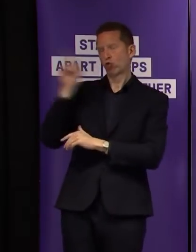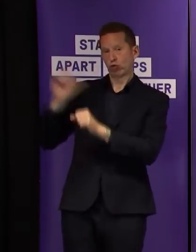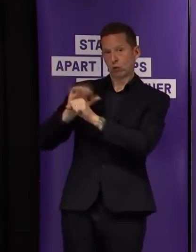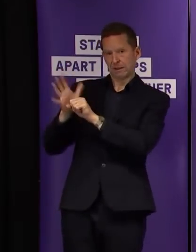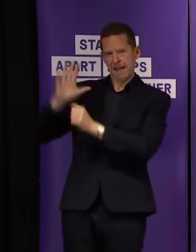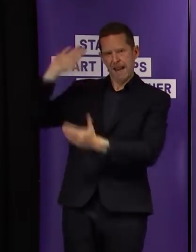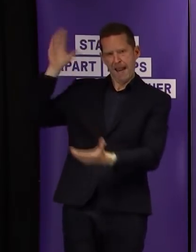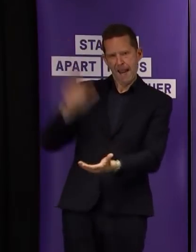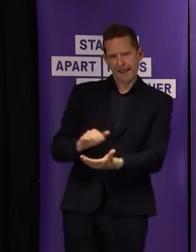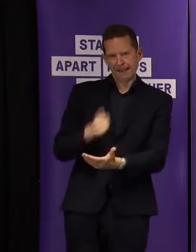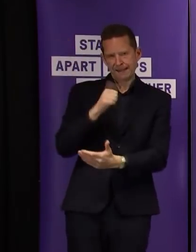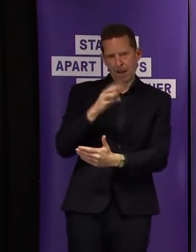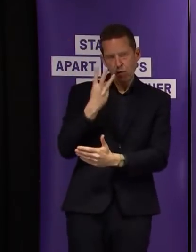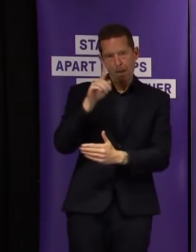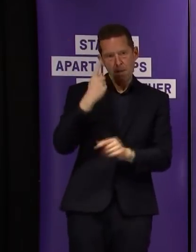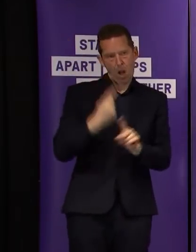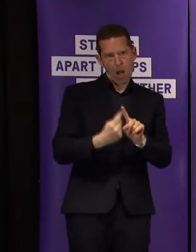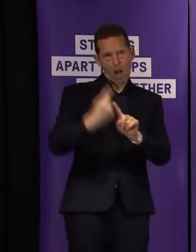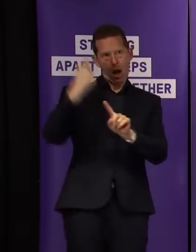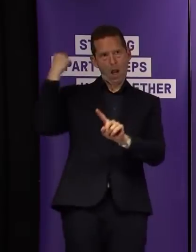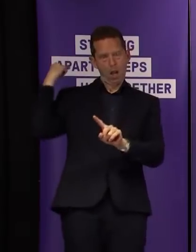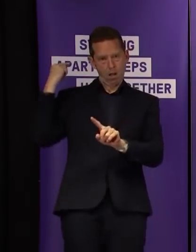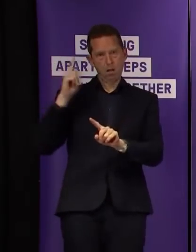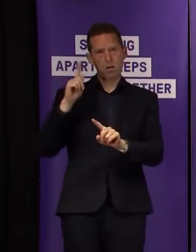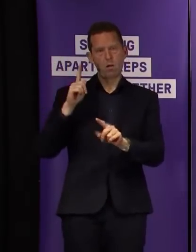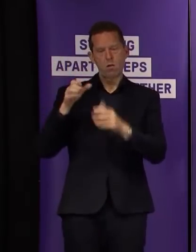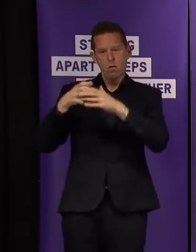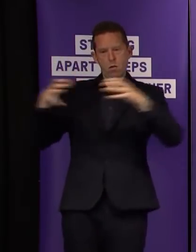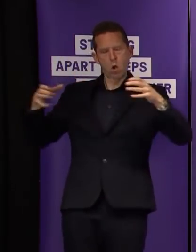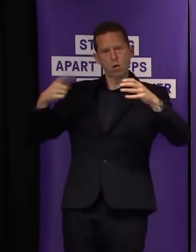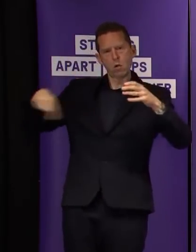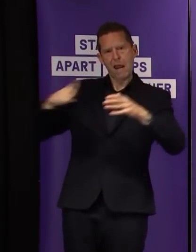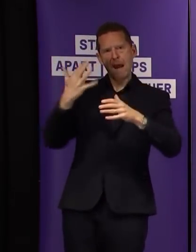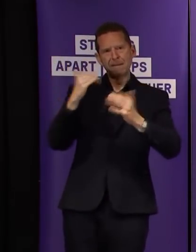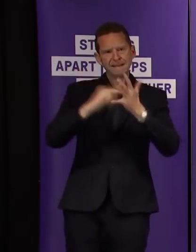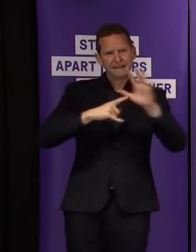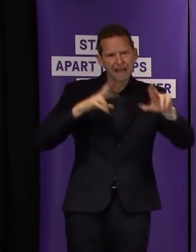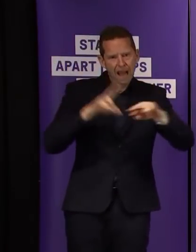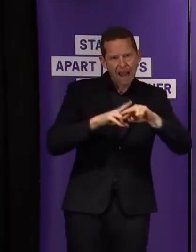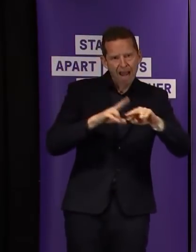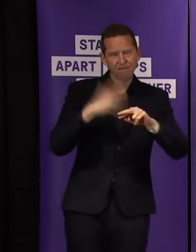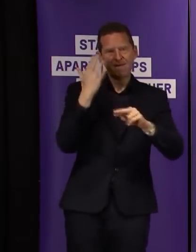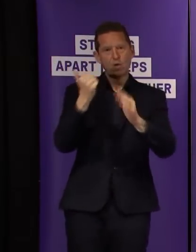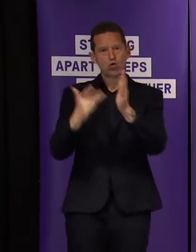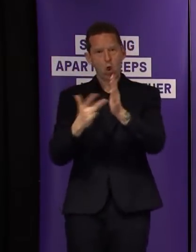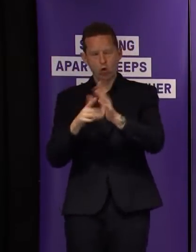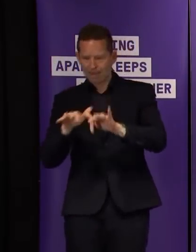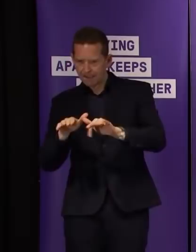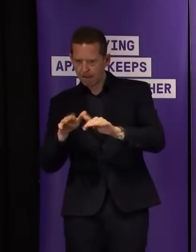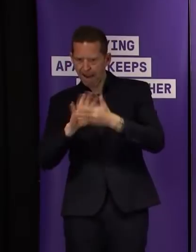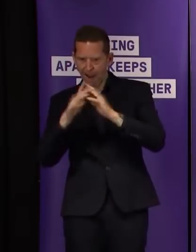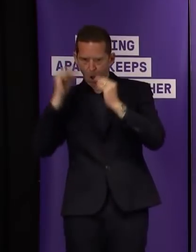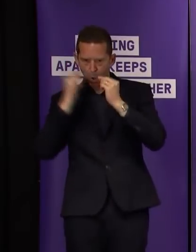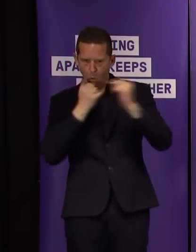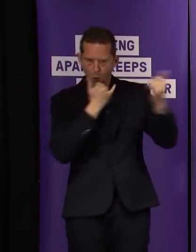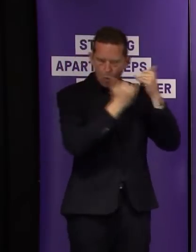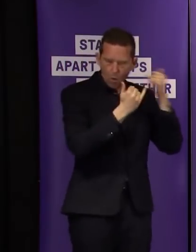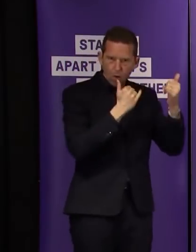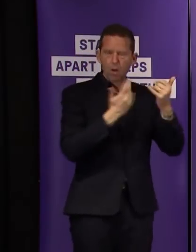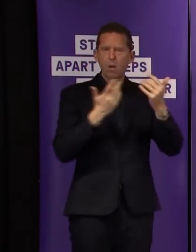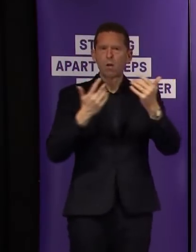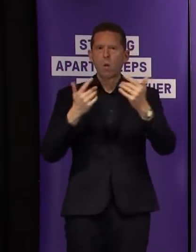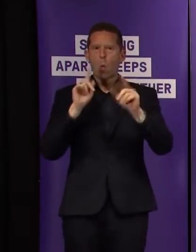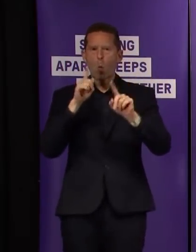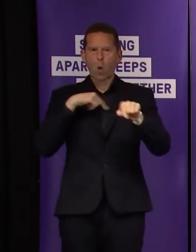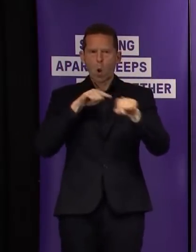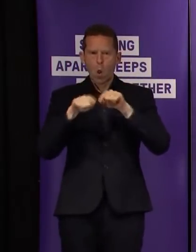months, the performance of that team. So it'll be about size. There is a bit of tech that's being used, some artificial intelligence, machine